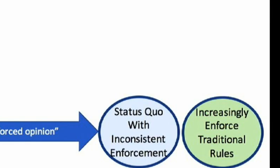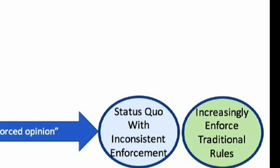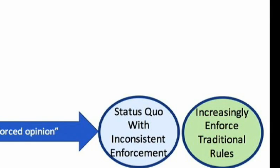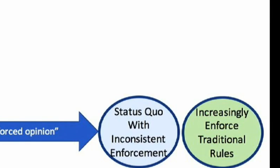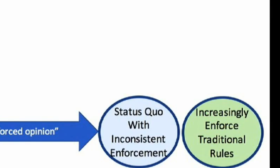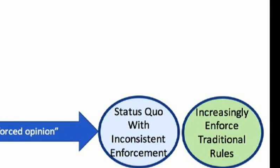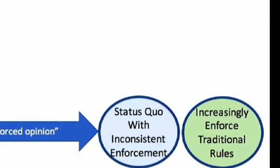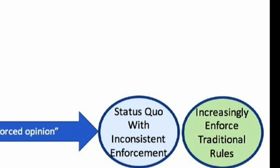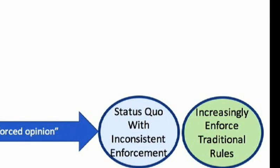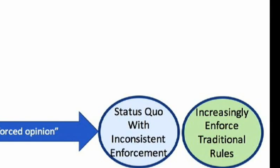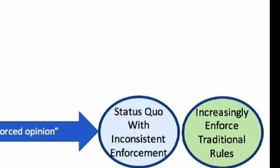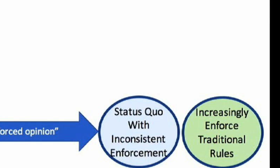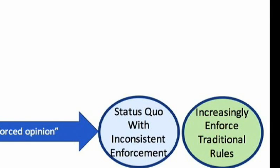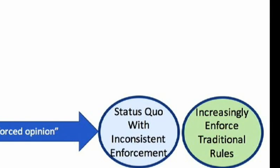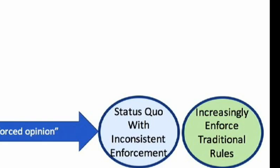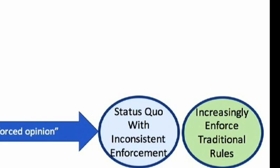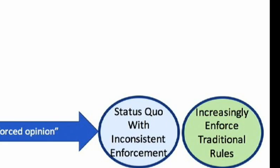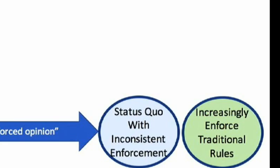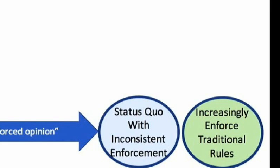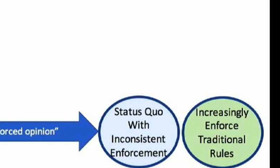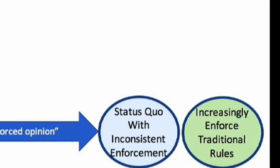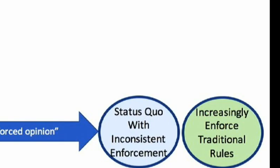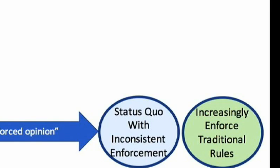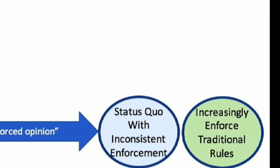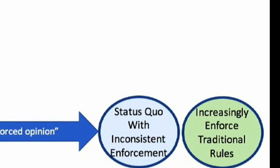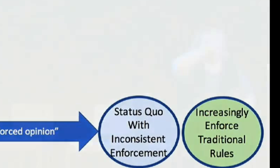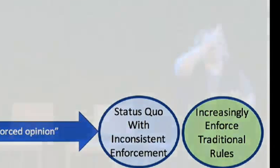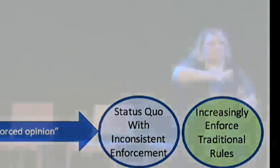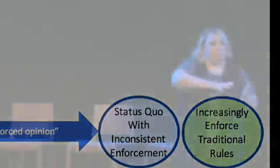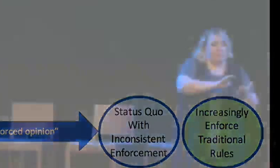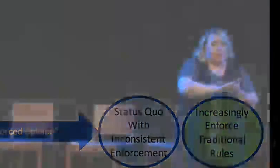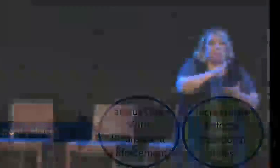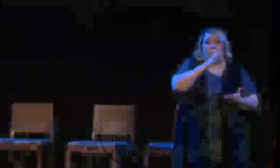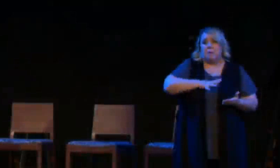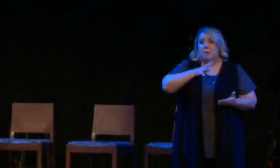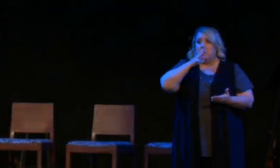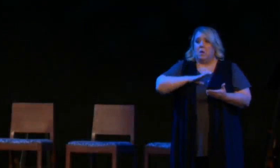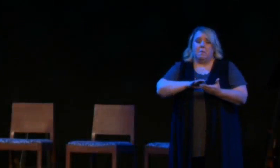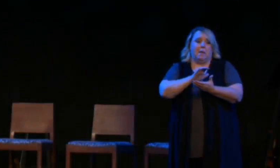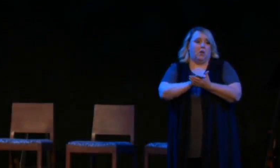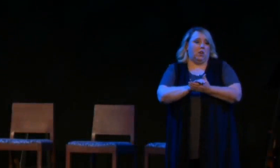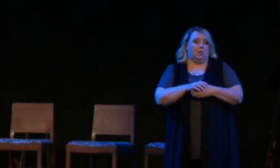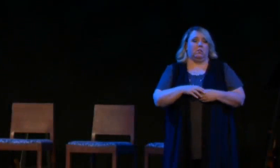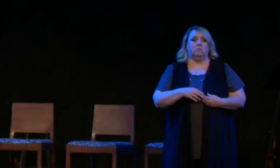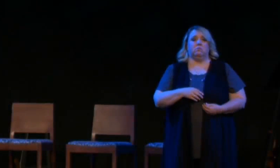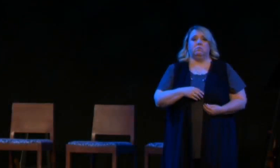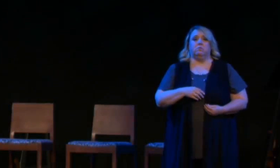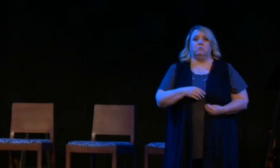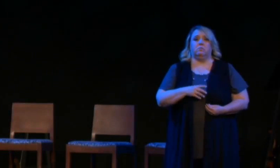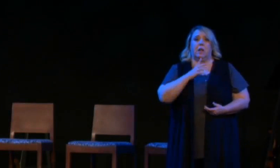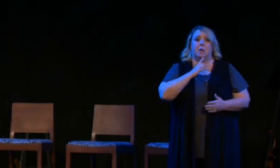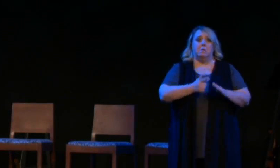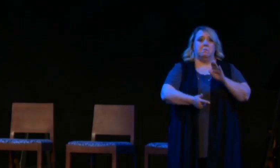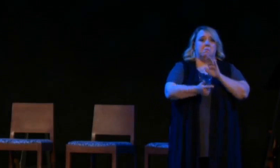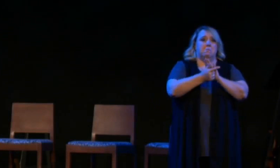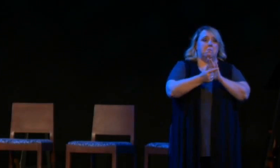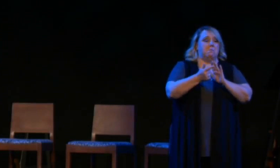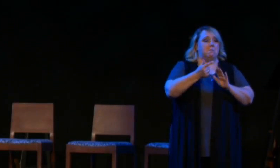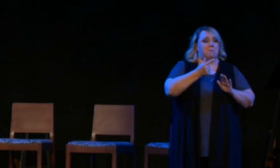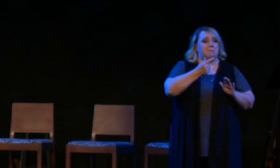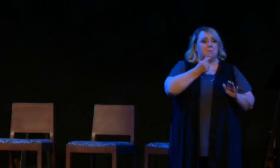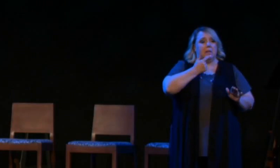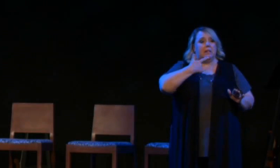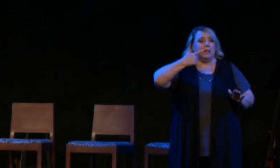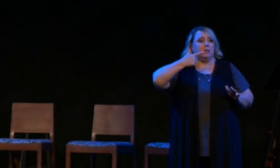it bans same-gender marriage and covenantal union, and it bars gay folks from being